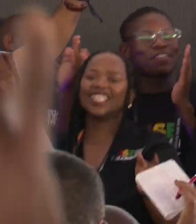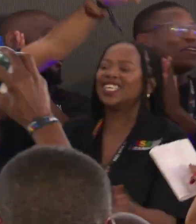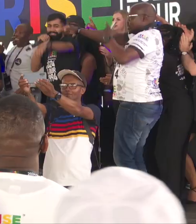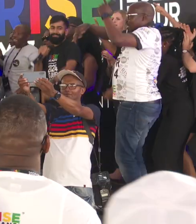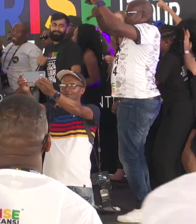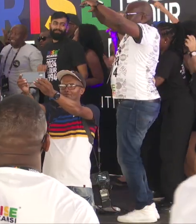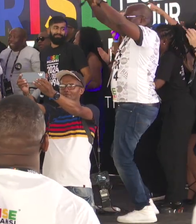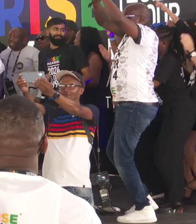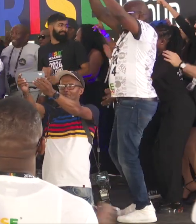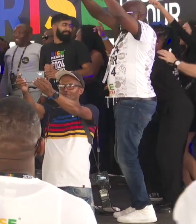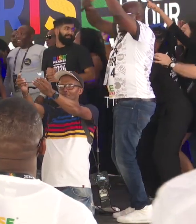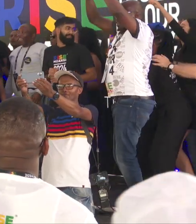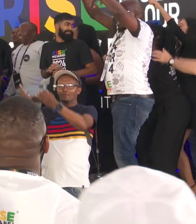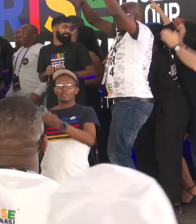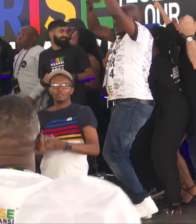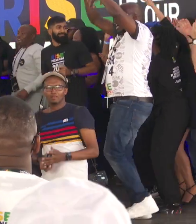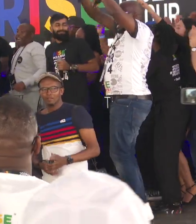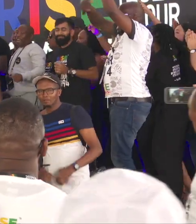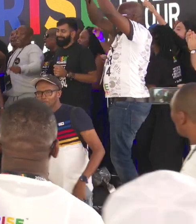emukalelani